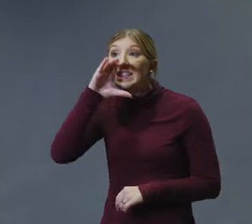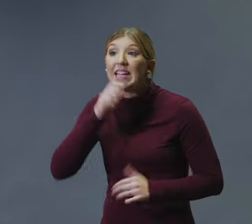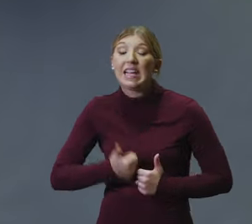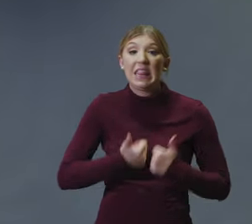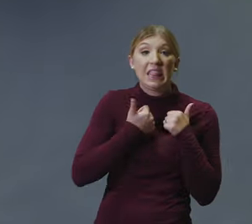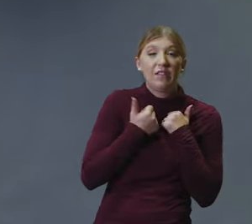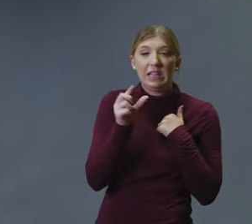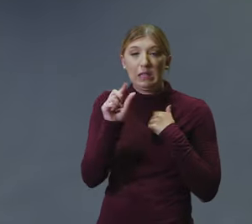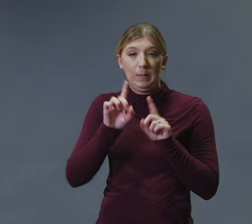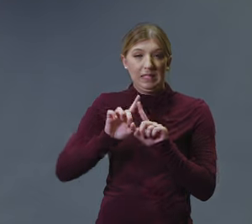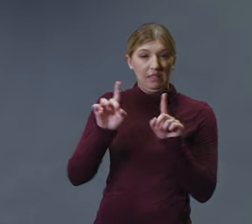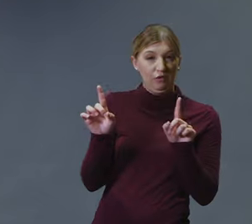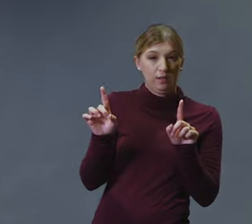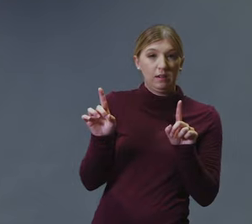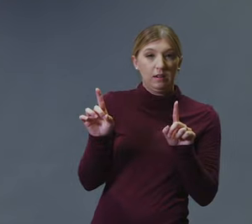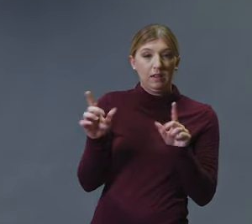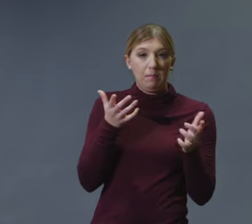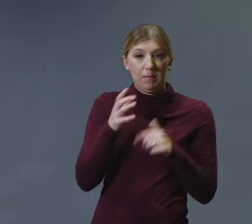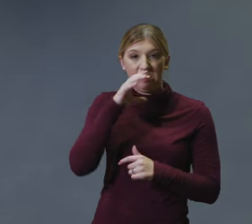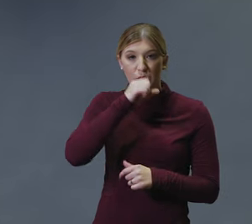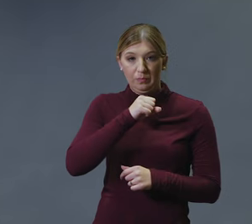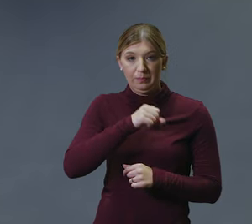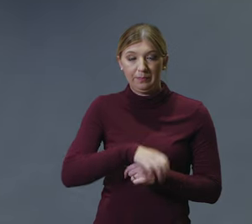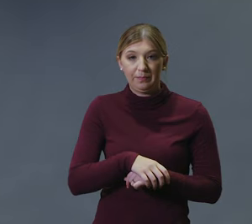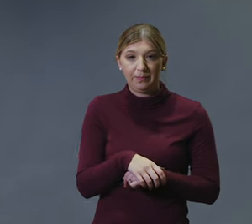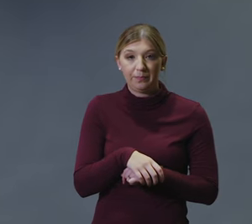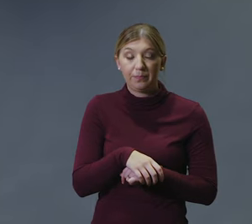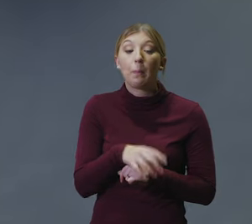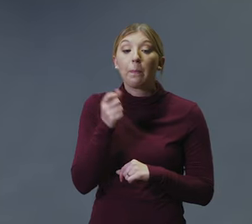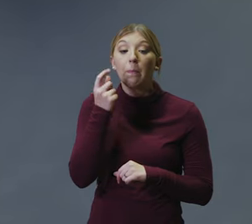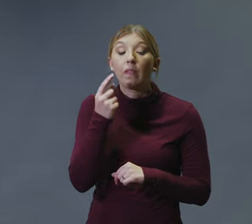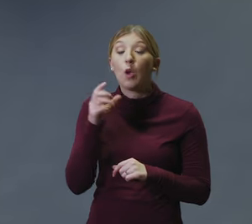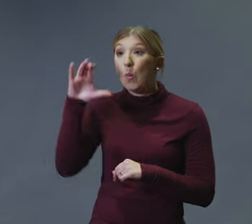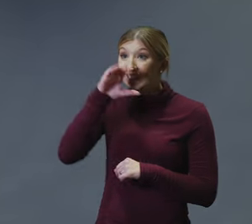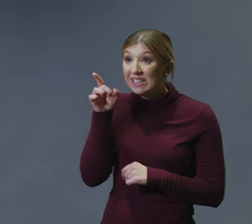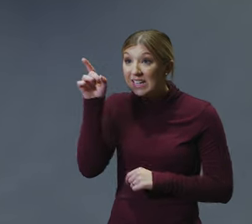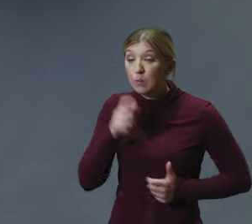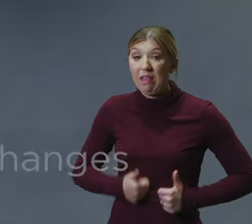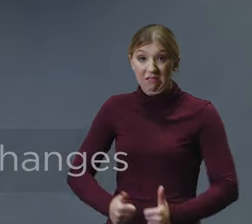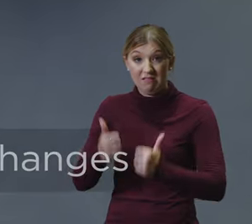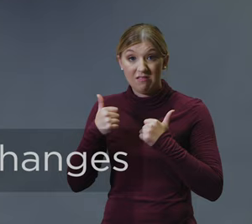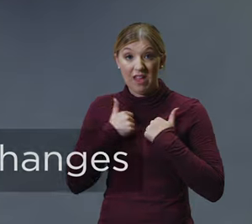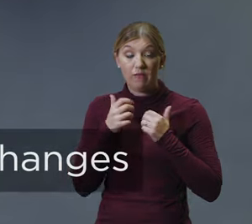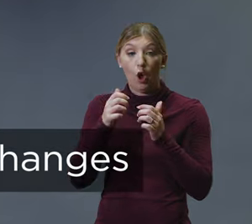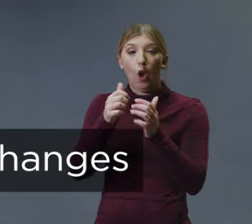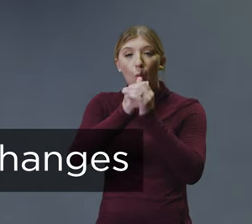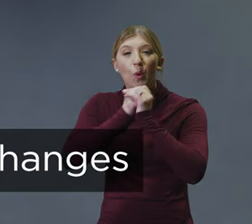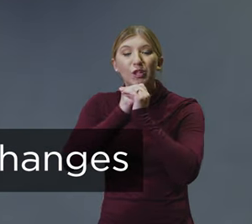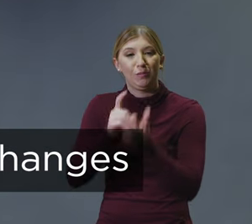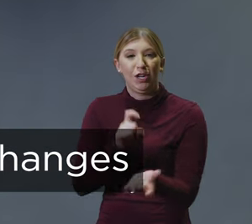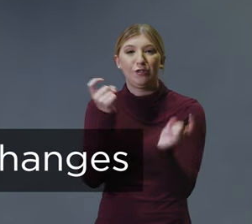seeking him and living, it looks a little bit differently than what we may assume. starts with this. When we seek Him and live, our worship